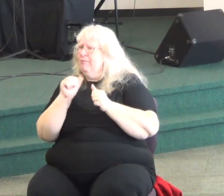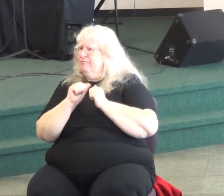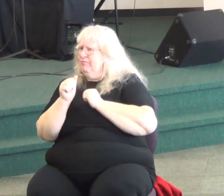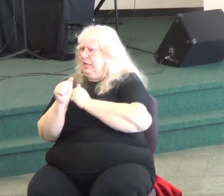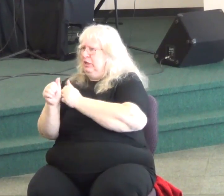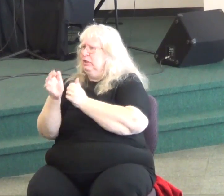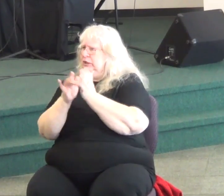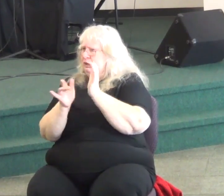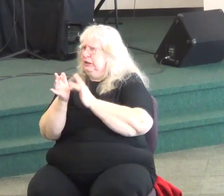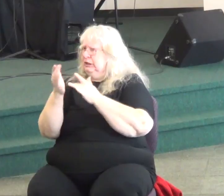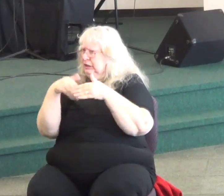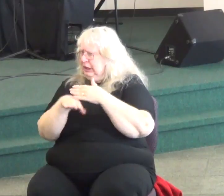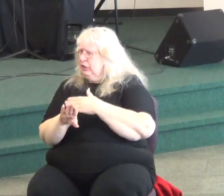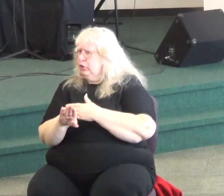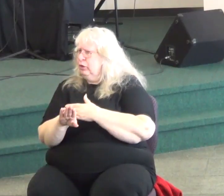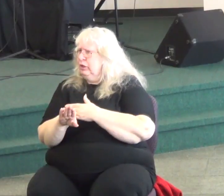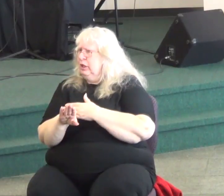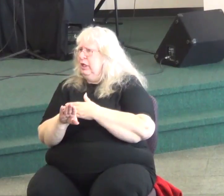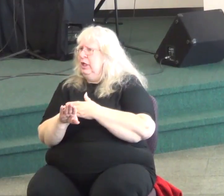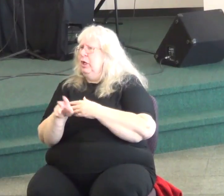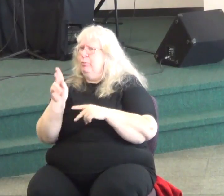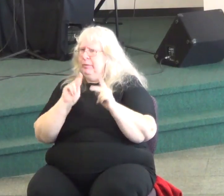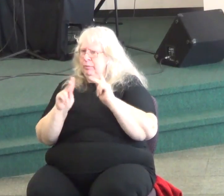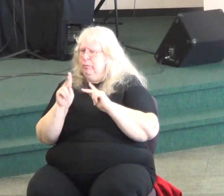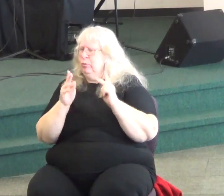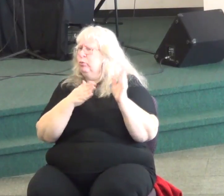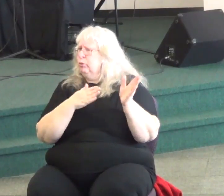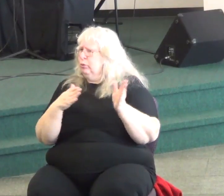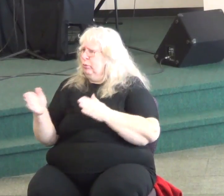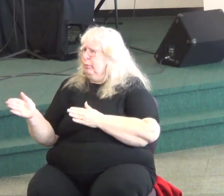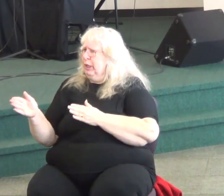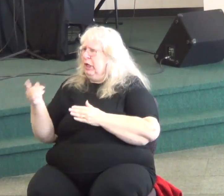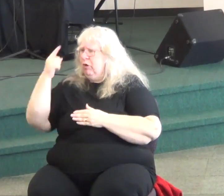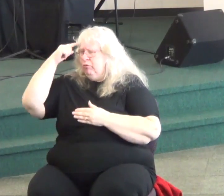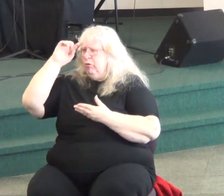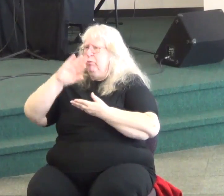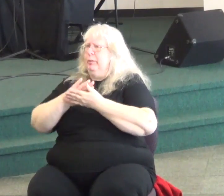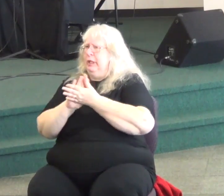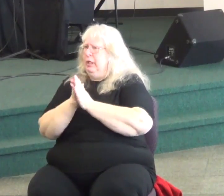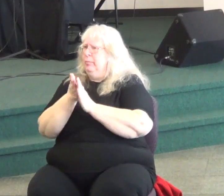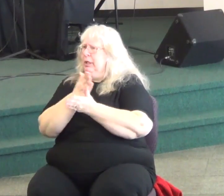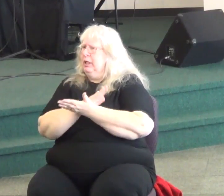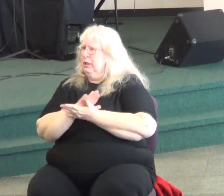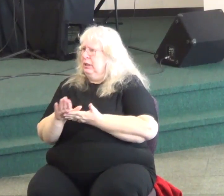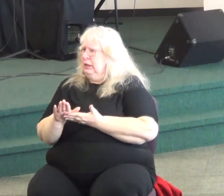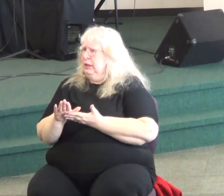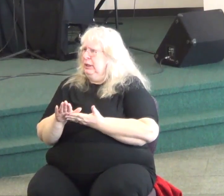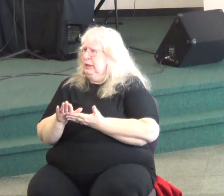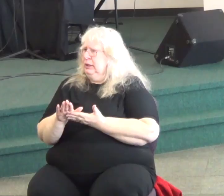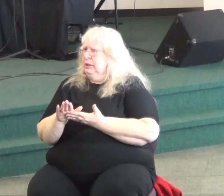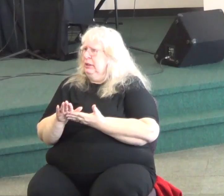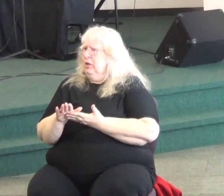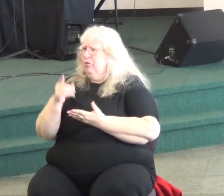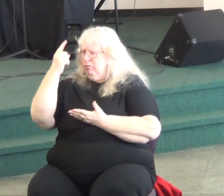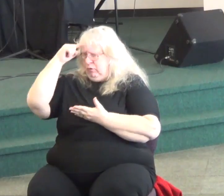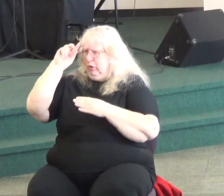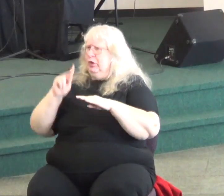to get themselves clean. And how did it work out? Here they are plotting to kill the